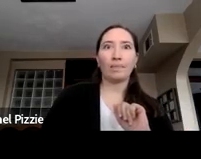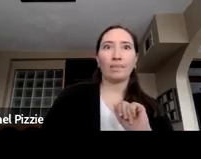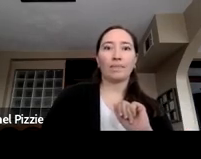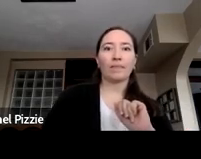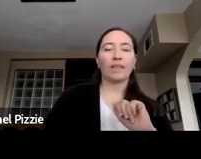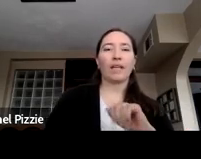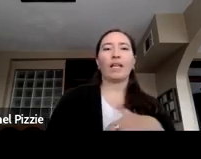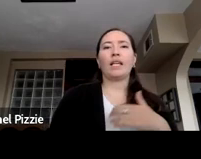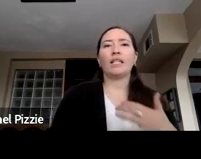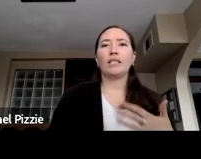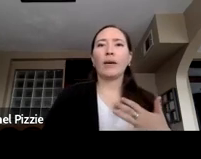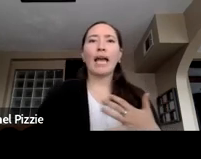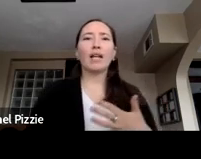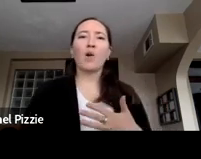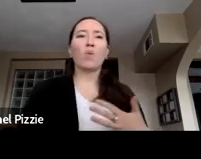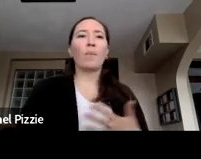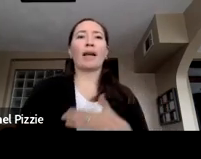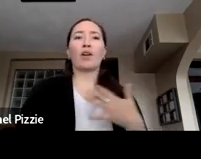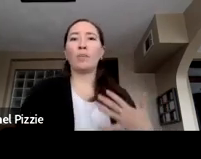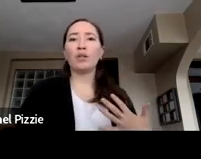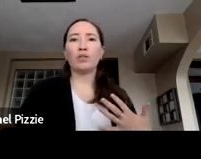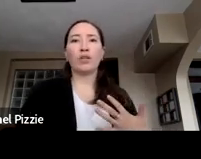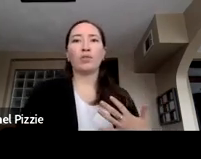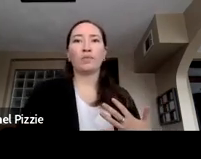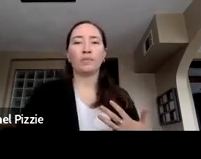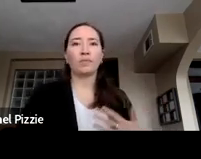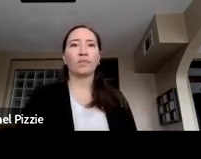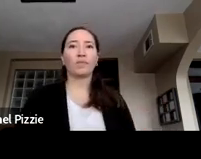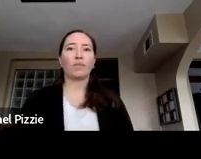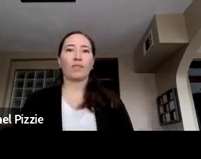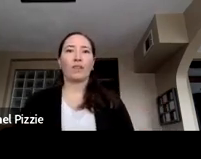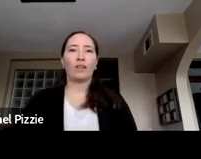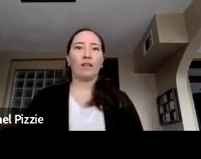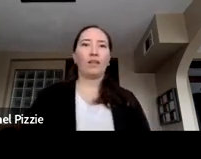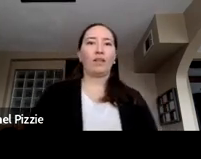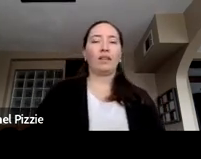Okay. So again, we're back in our builder view.